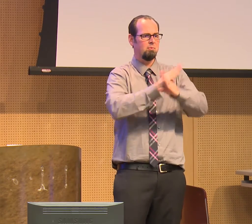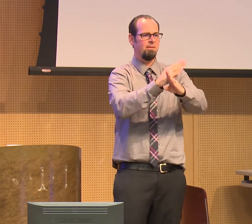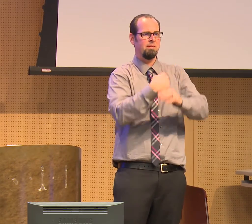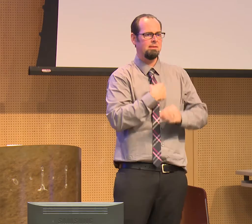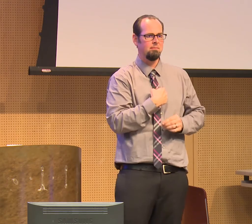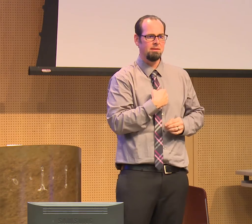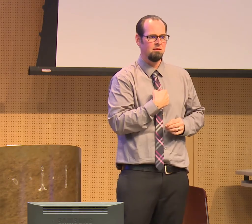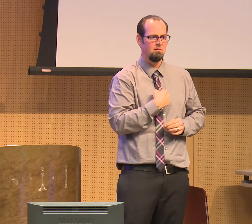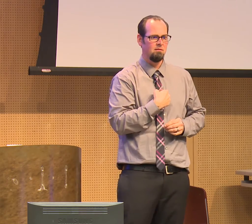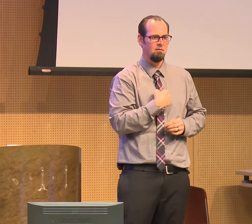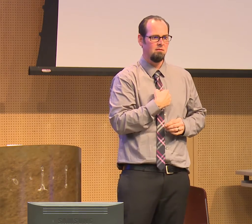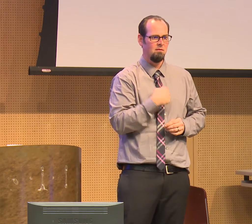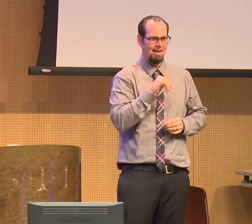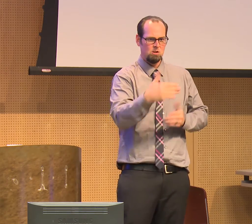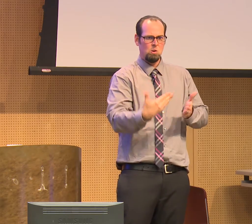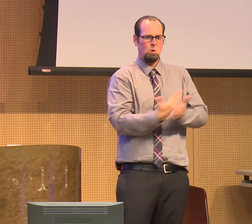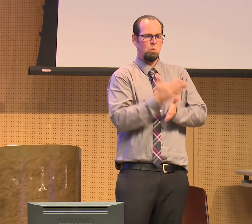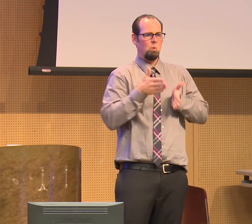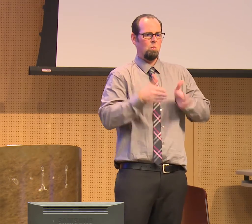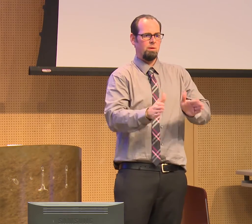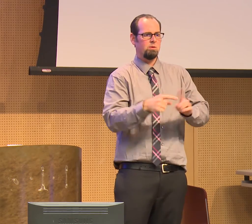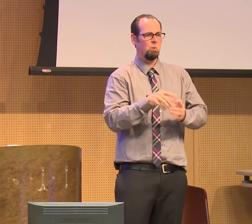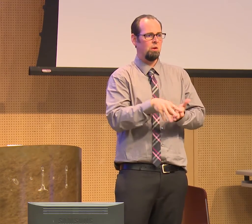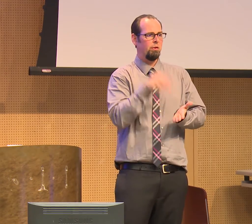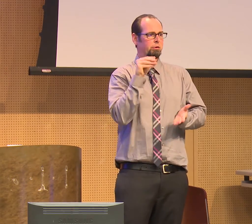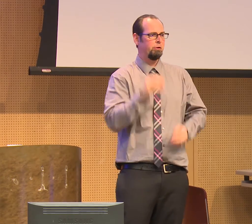On my journey, I wouldn't let things block my way.